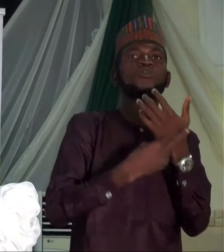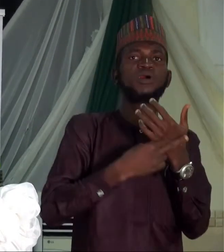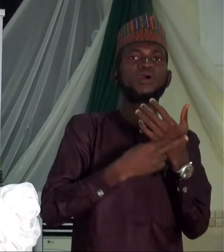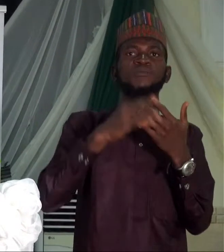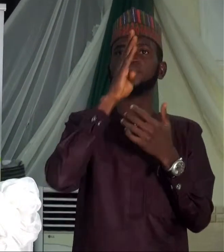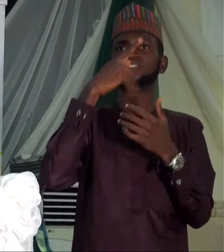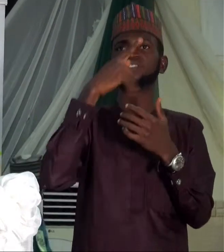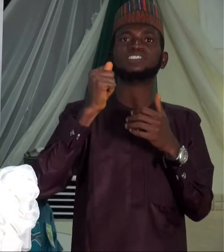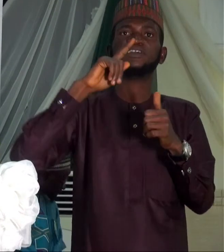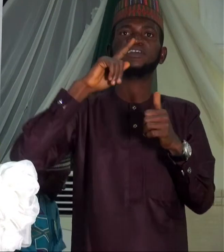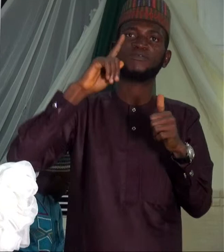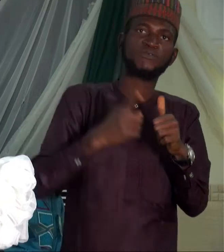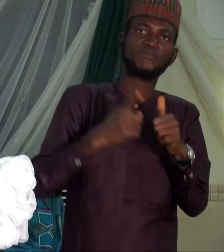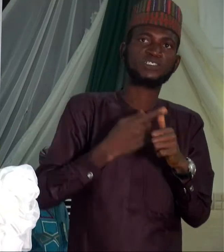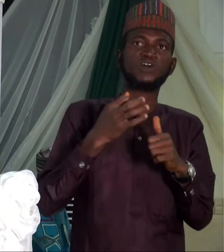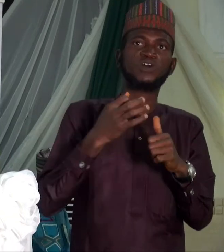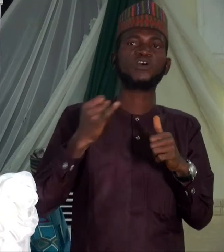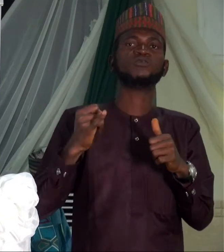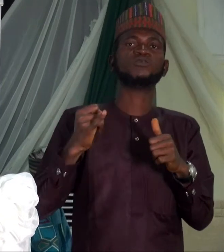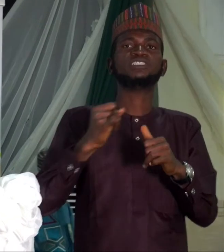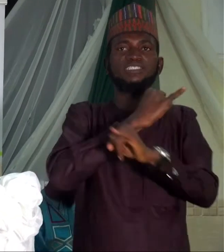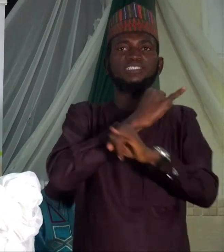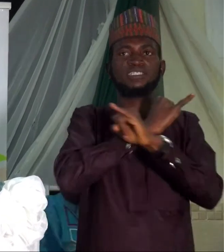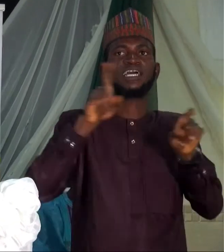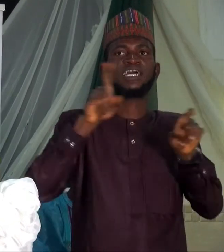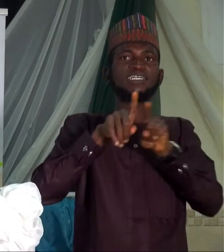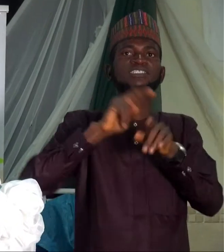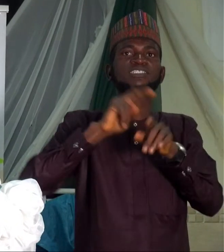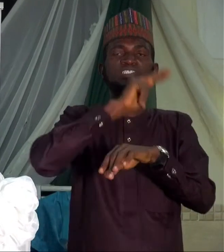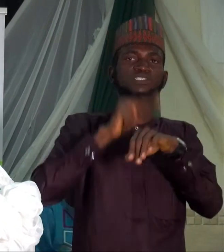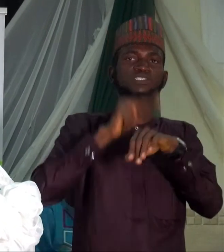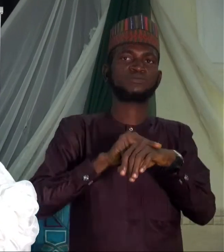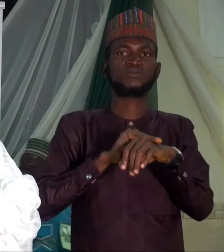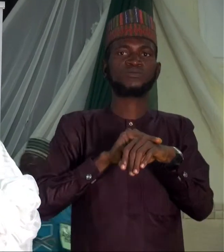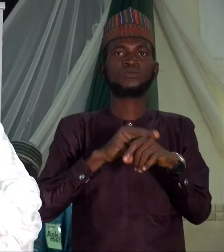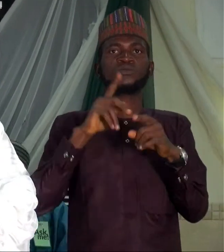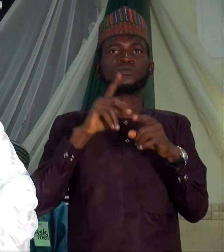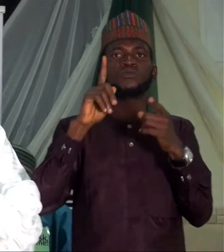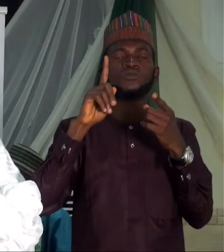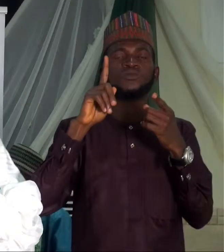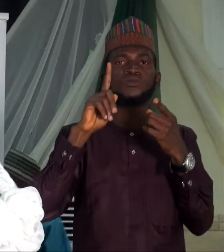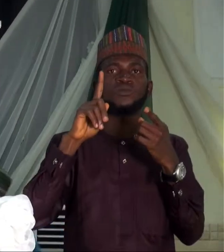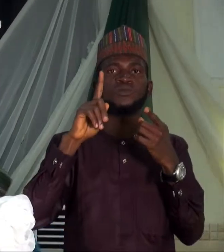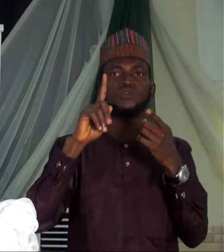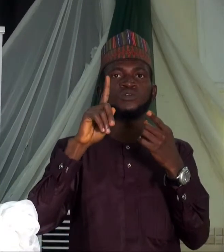on the journey of nationhood. To rededicate to the task